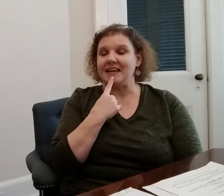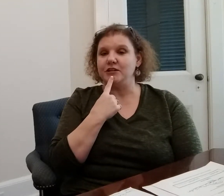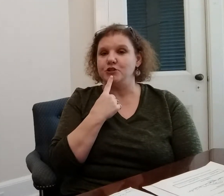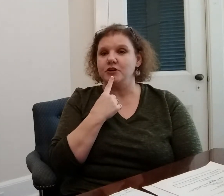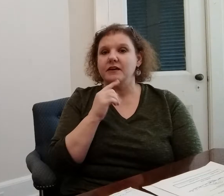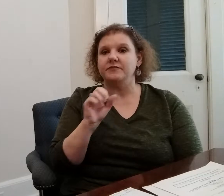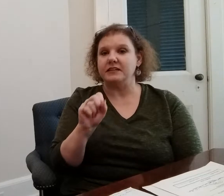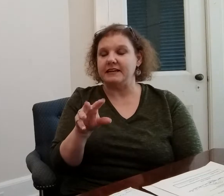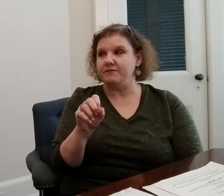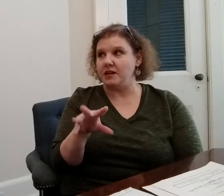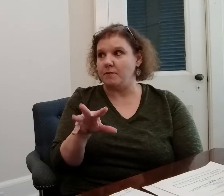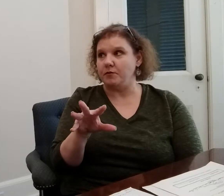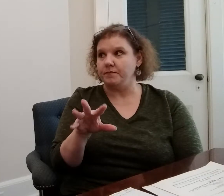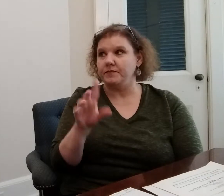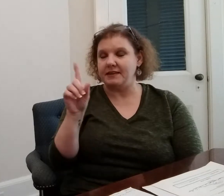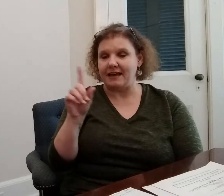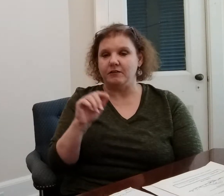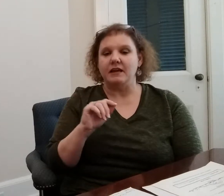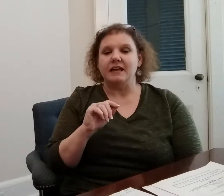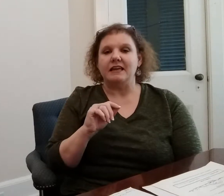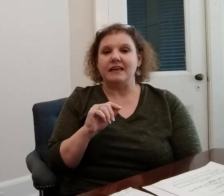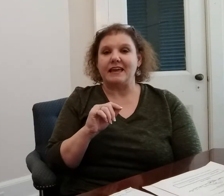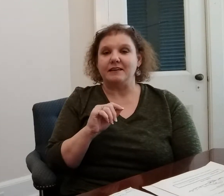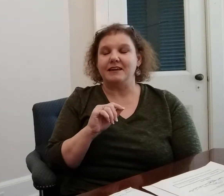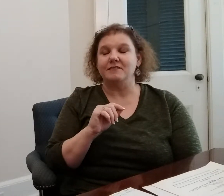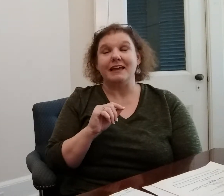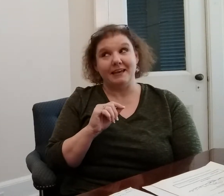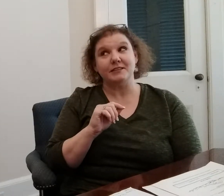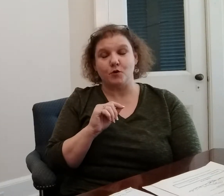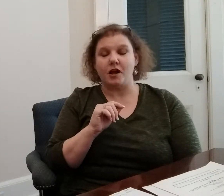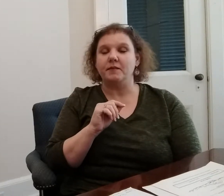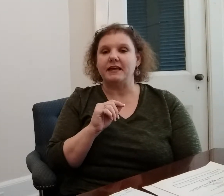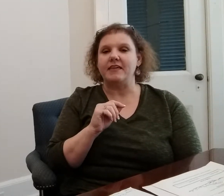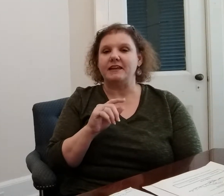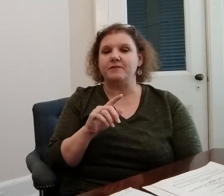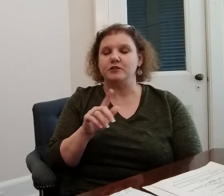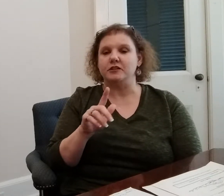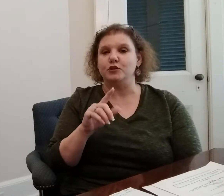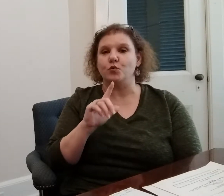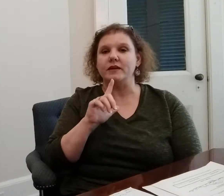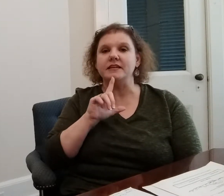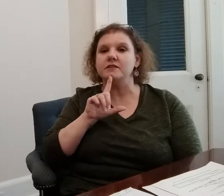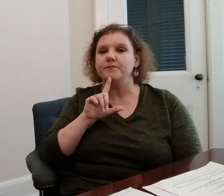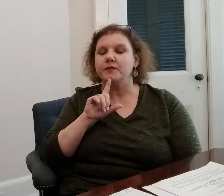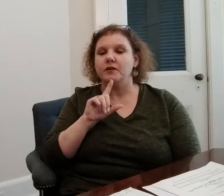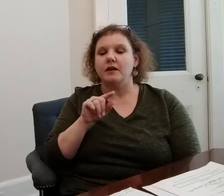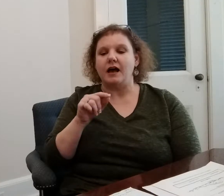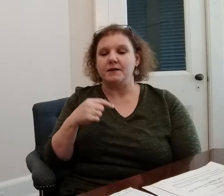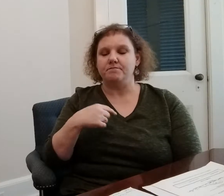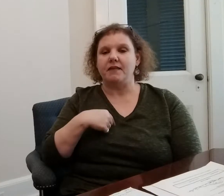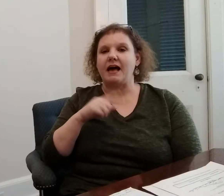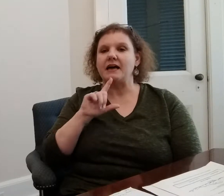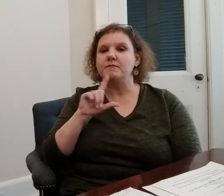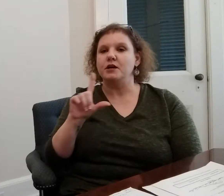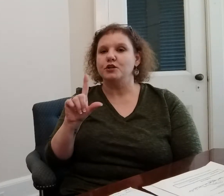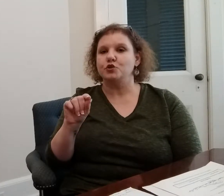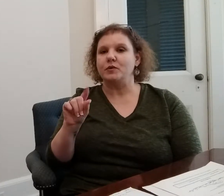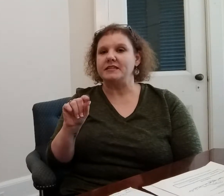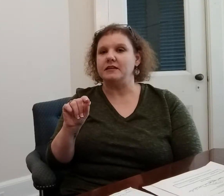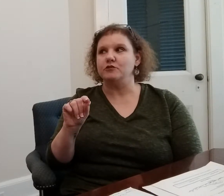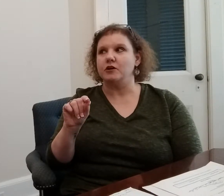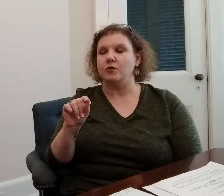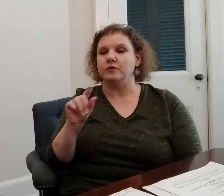is age then give the number okay now it can it gets more complicated that if it's in the 20s um i'm